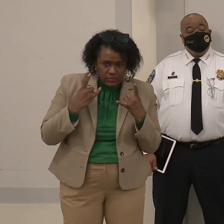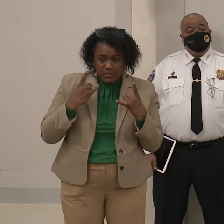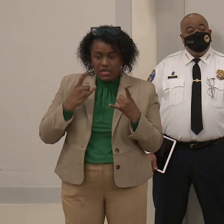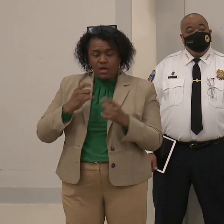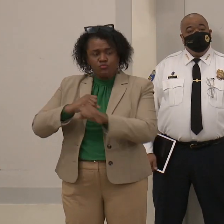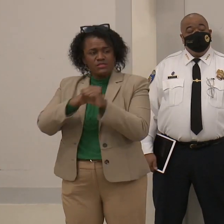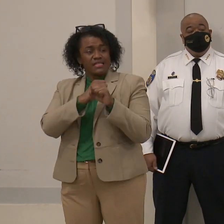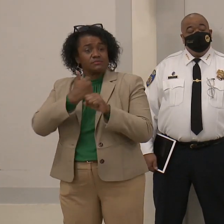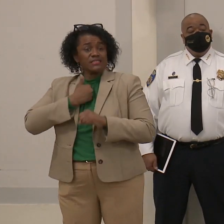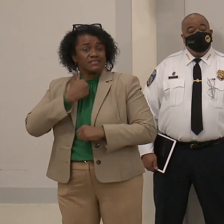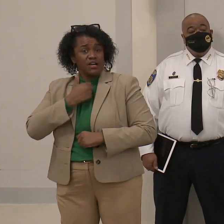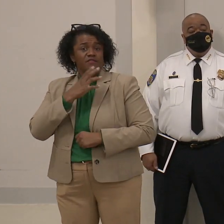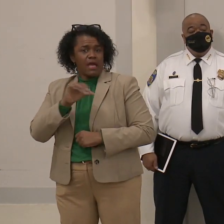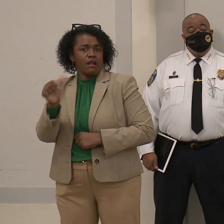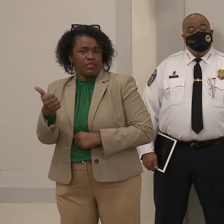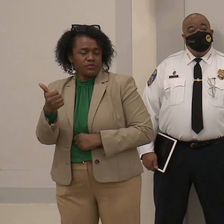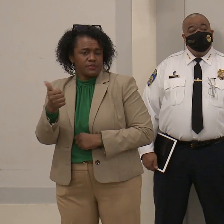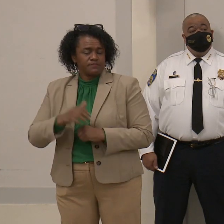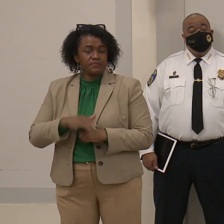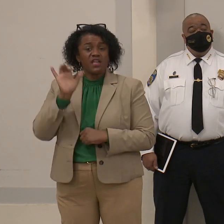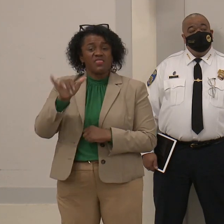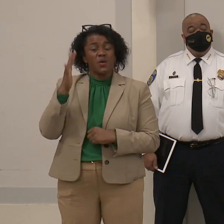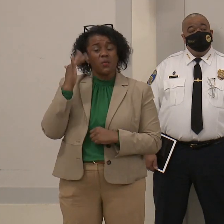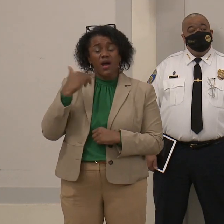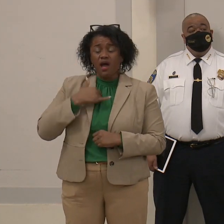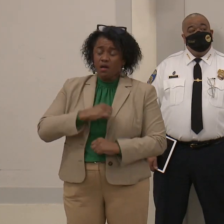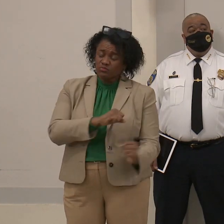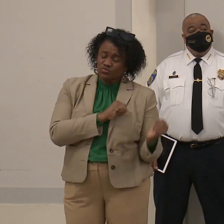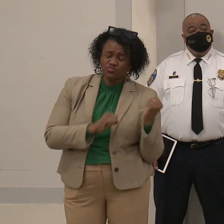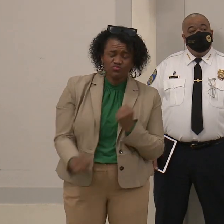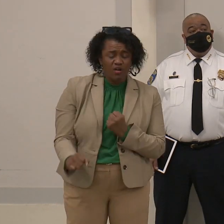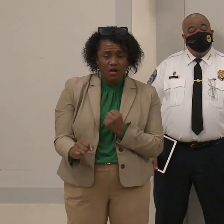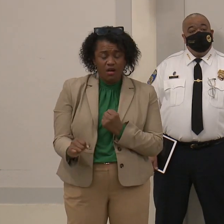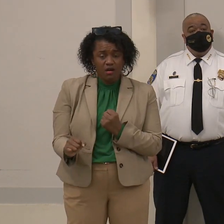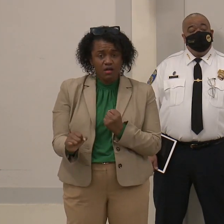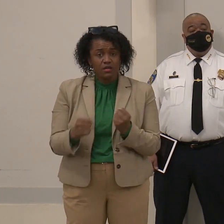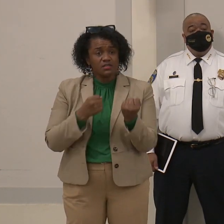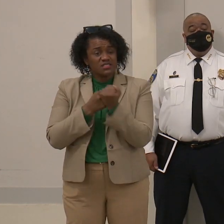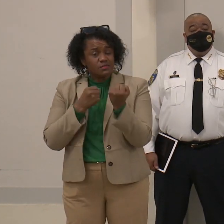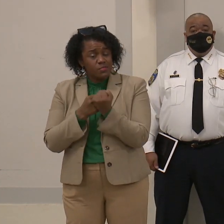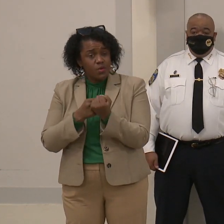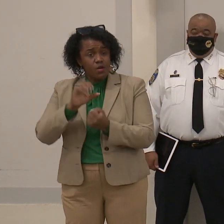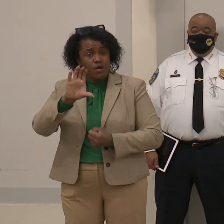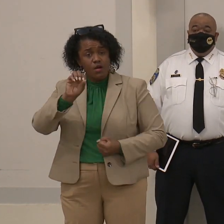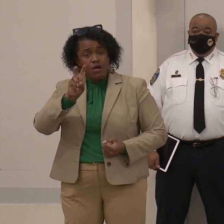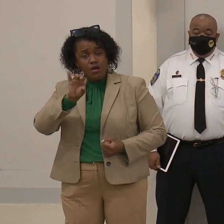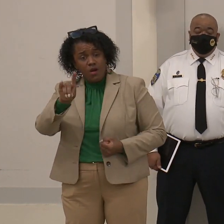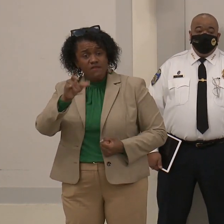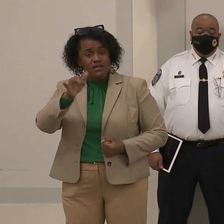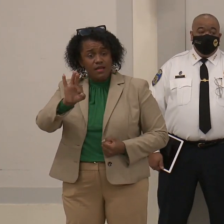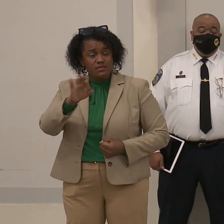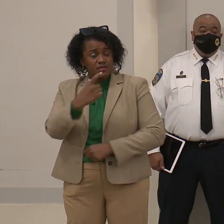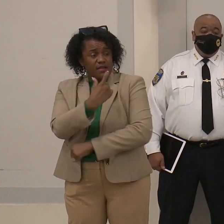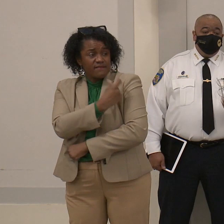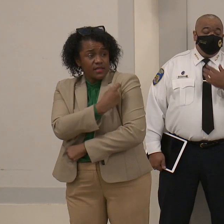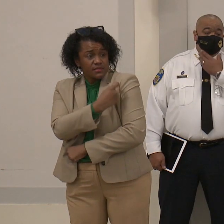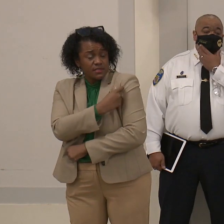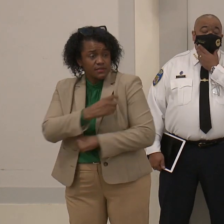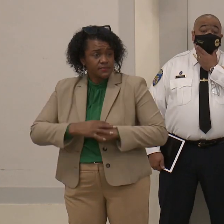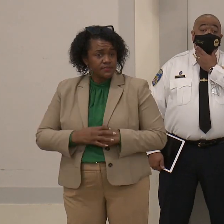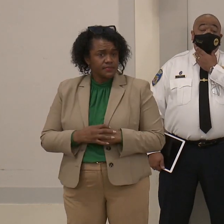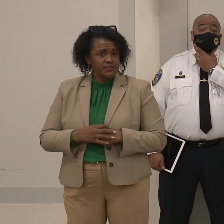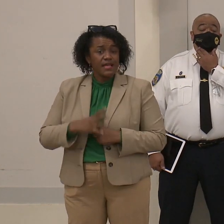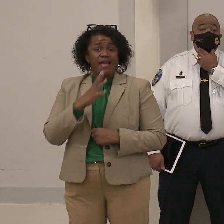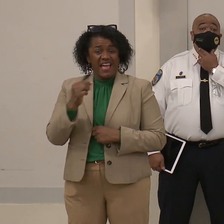myself and others. That is why I'm a strong support of COVID-19 vaccine and